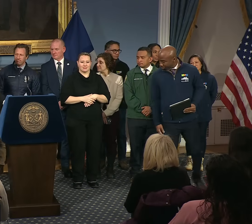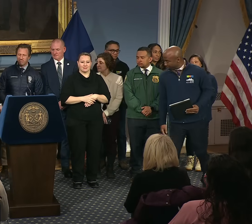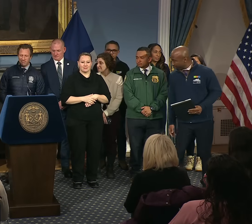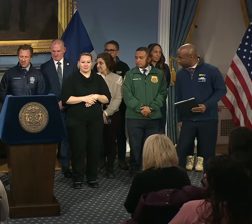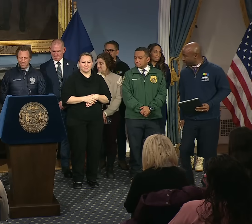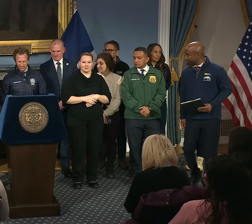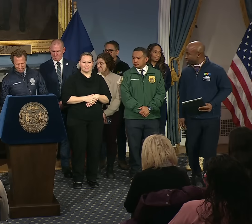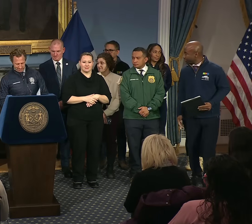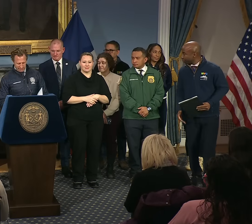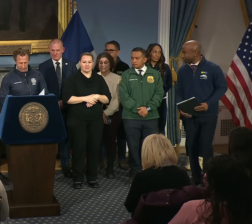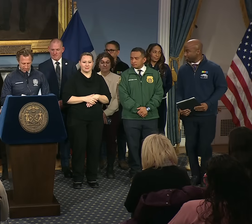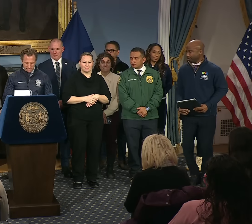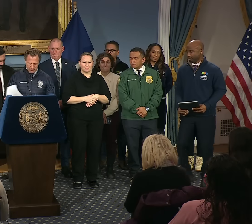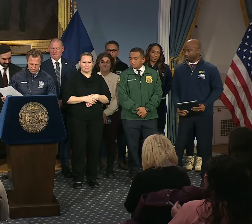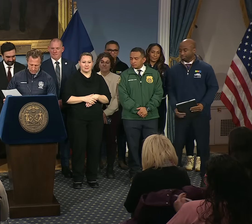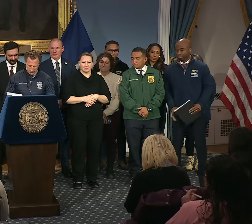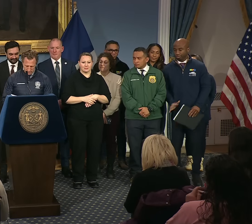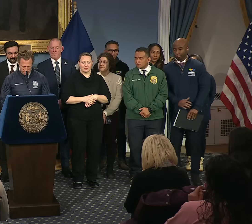Please.